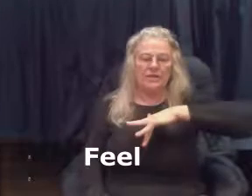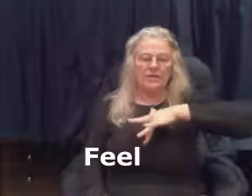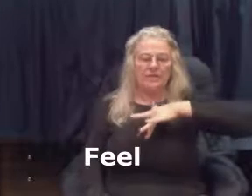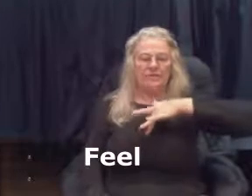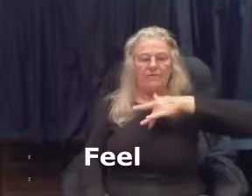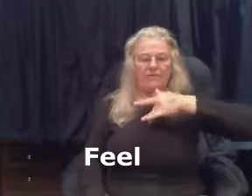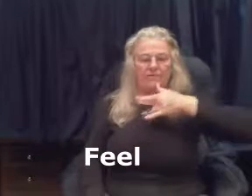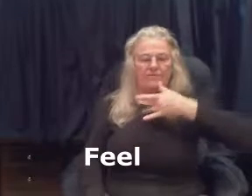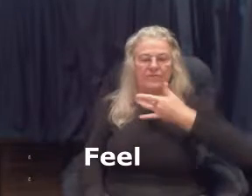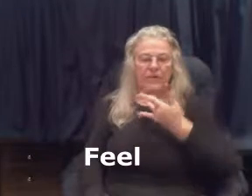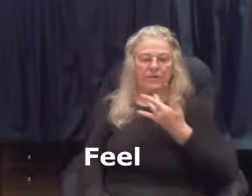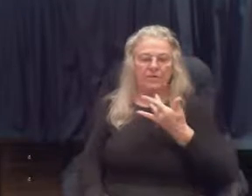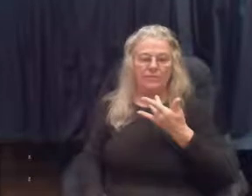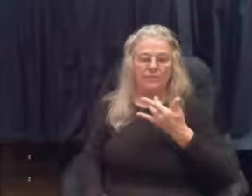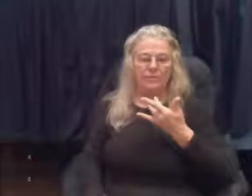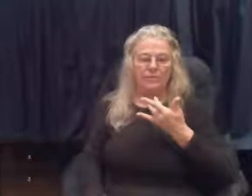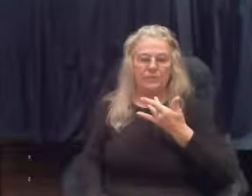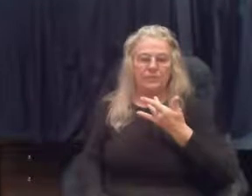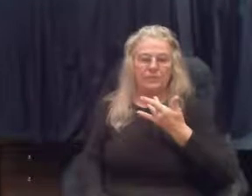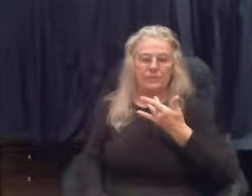chest. Feel.